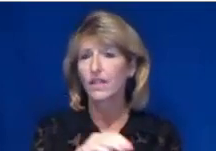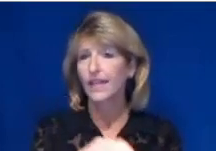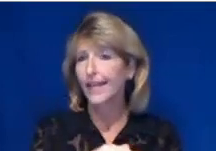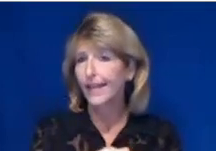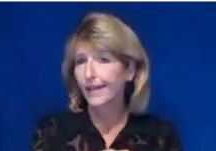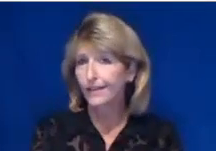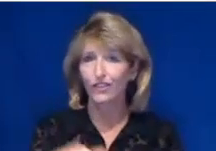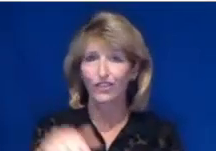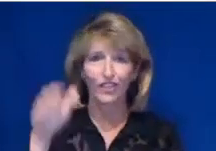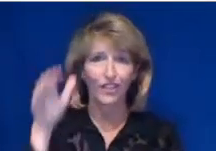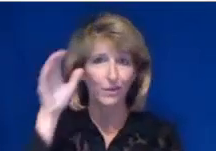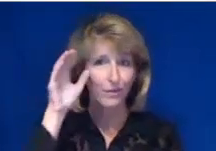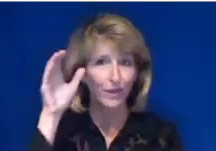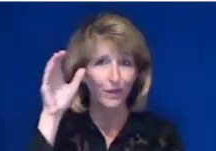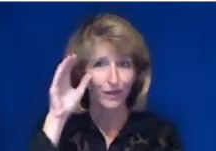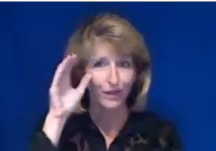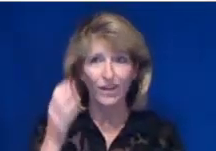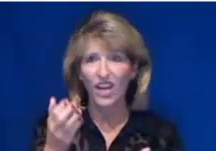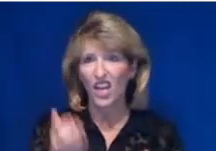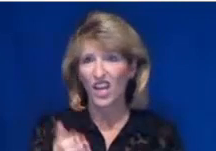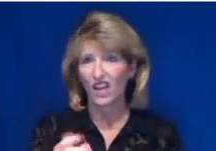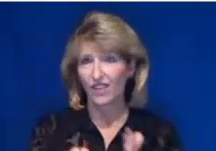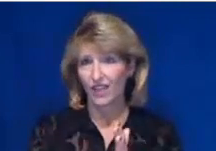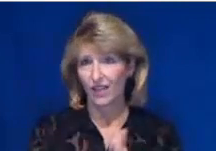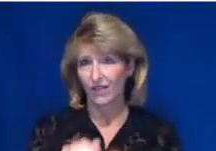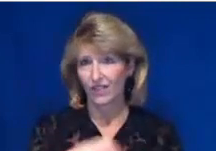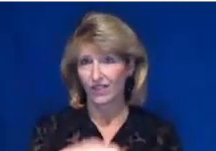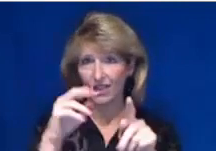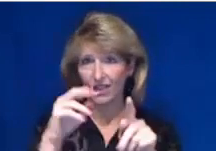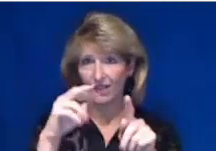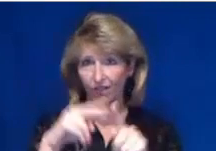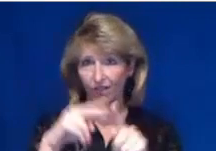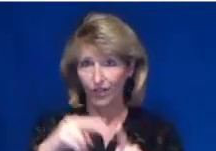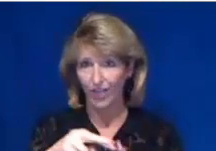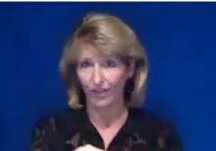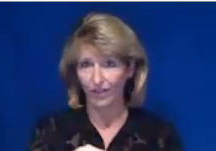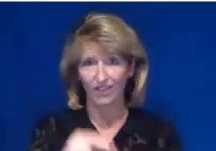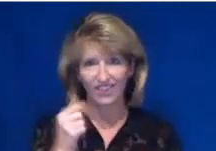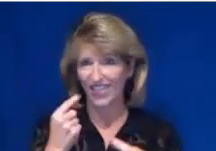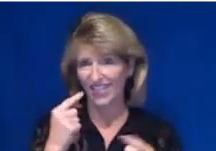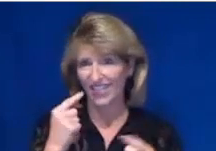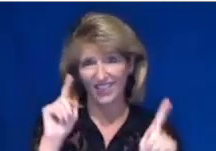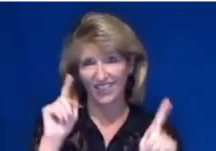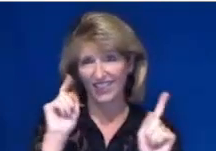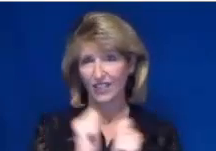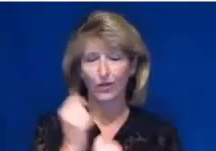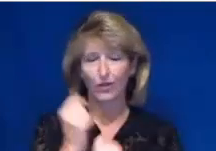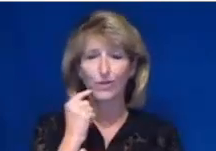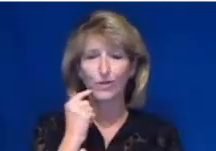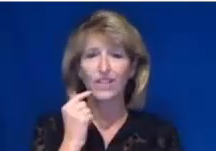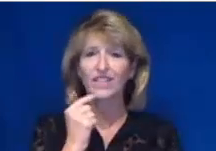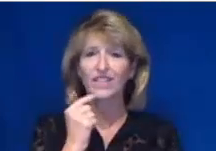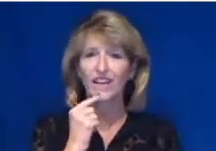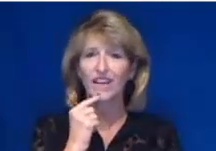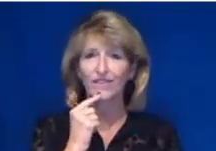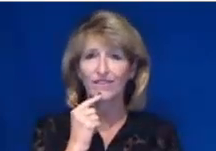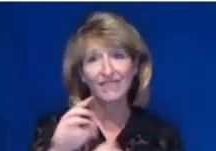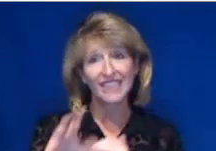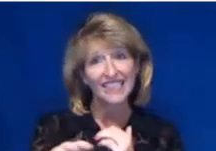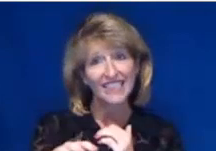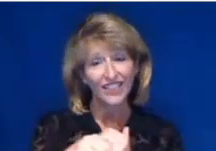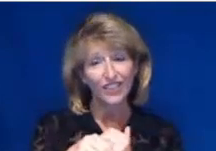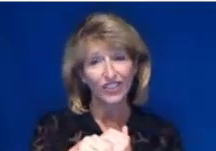Typically, substance abuse assessors have limited access and experience working with deaf individuals. They work with